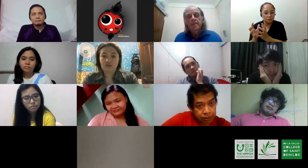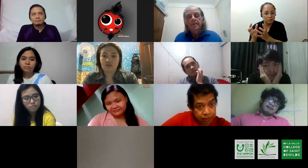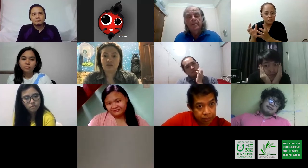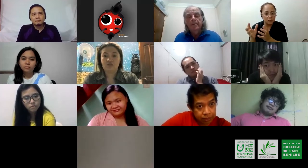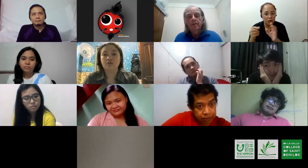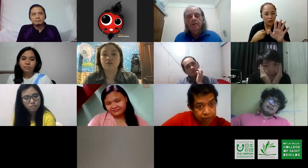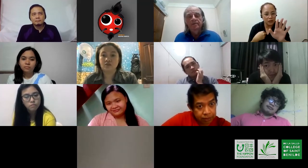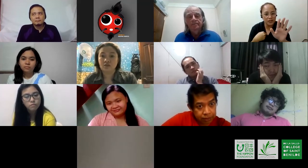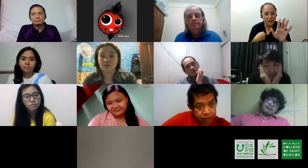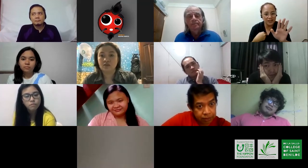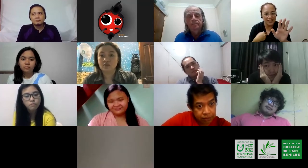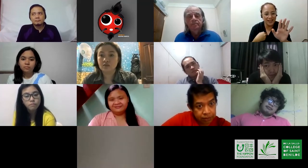Okay.